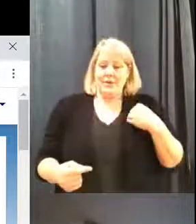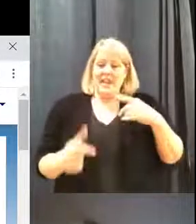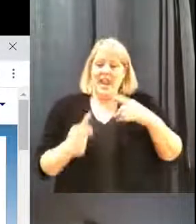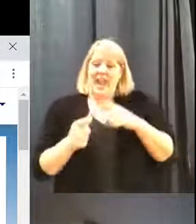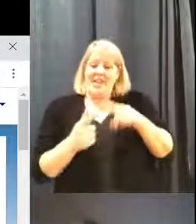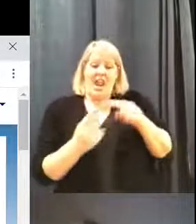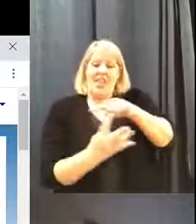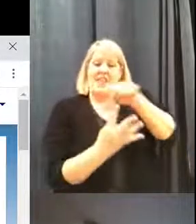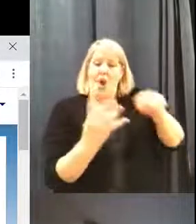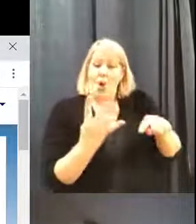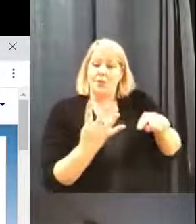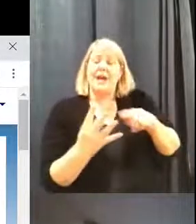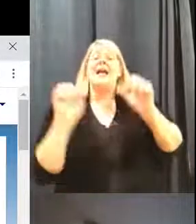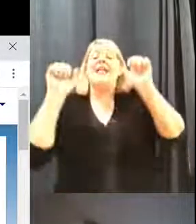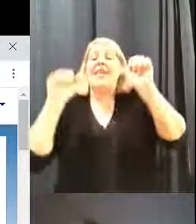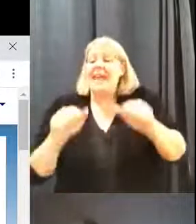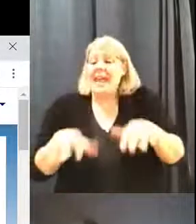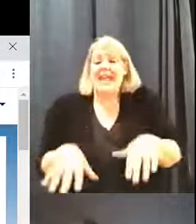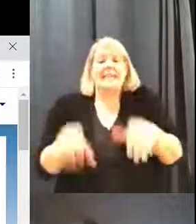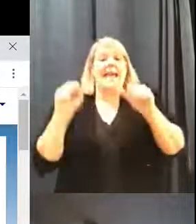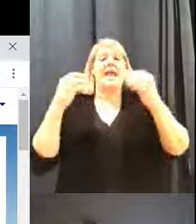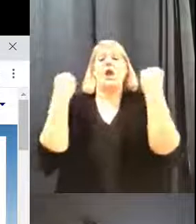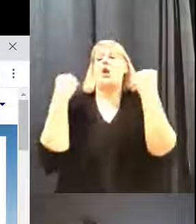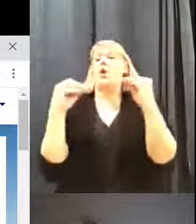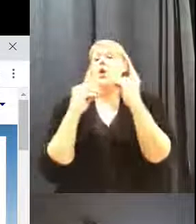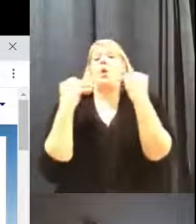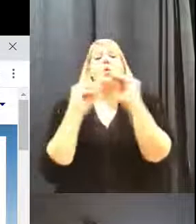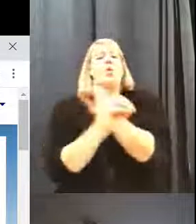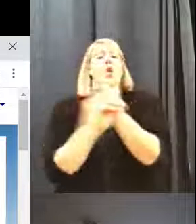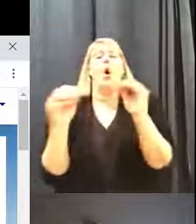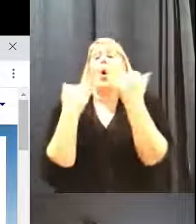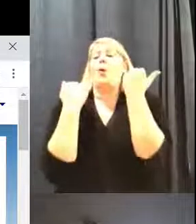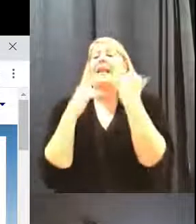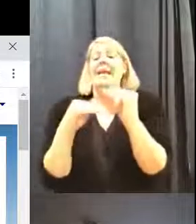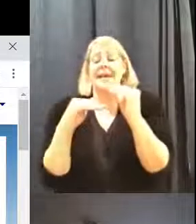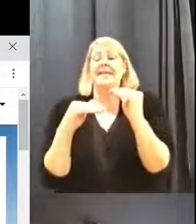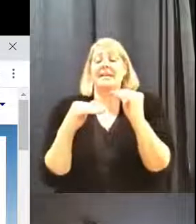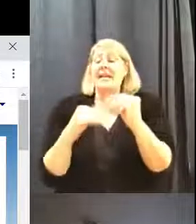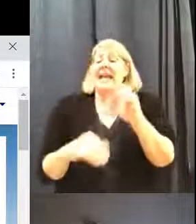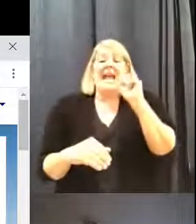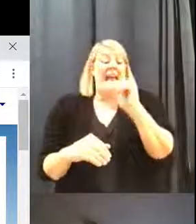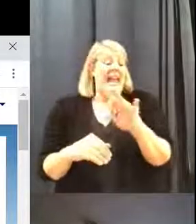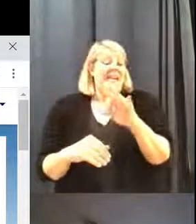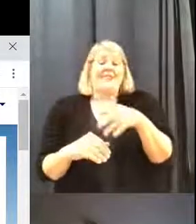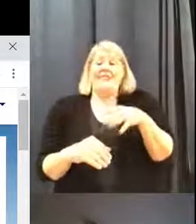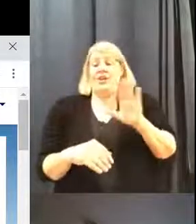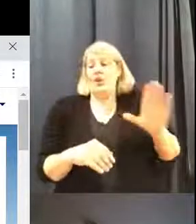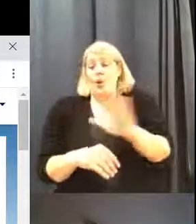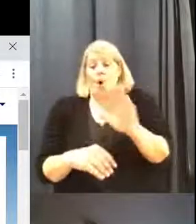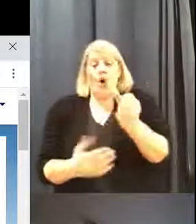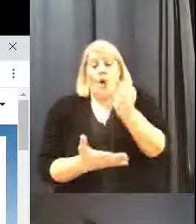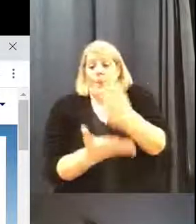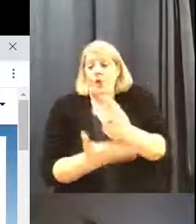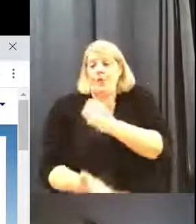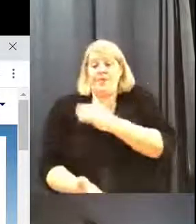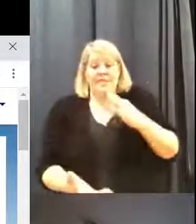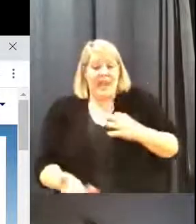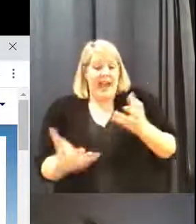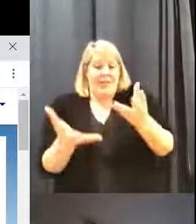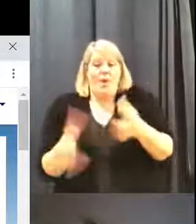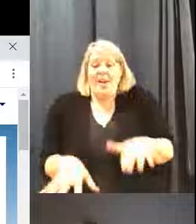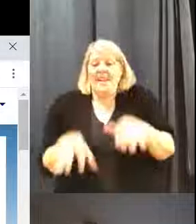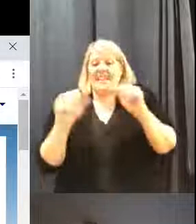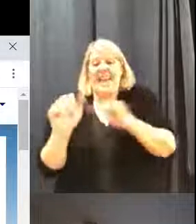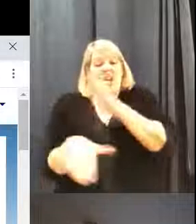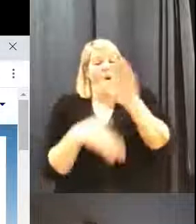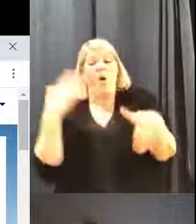if you share this with a staff member and they want to take every single course, that's great. Max bang for your buck. That's what we want